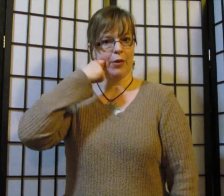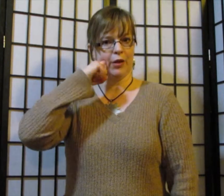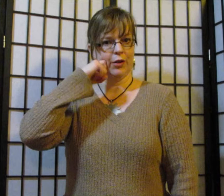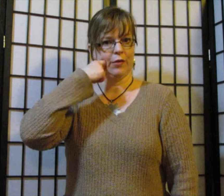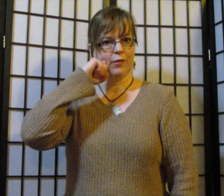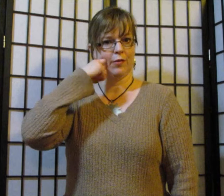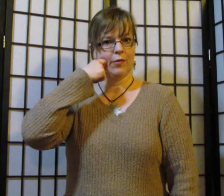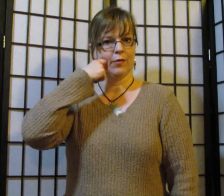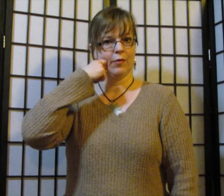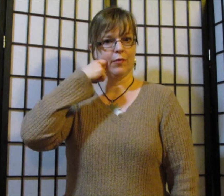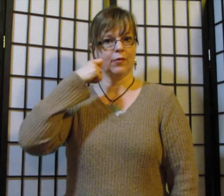Apple.